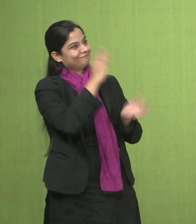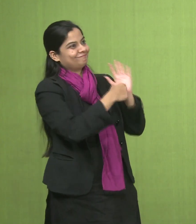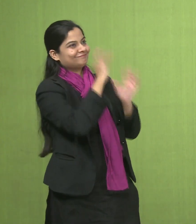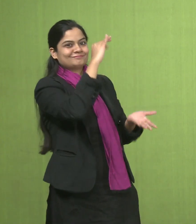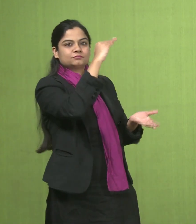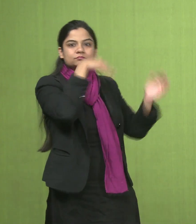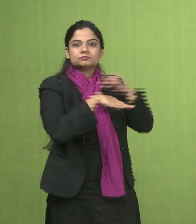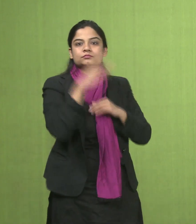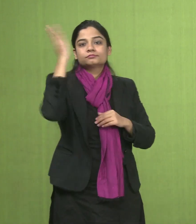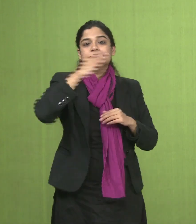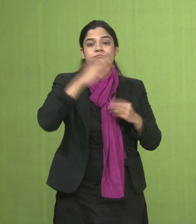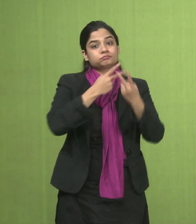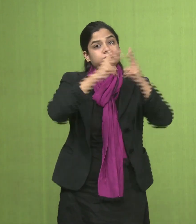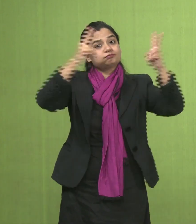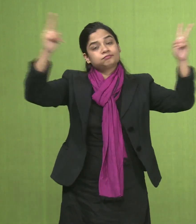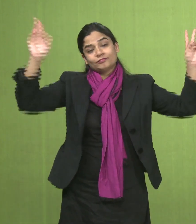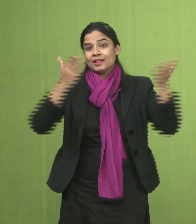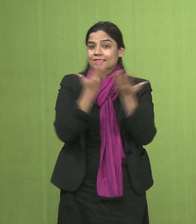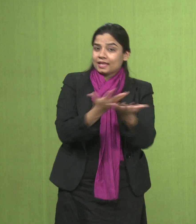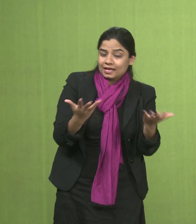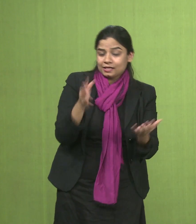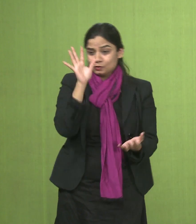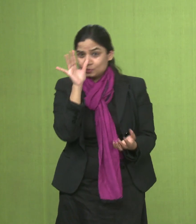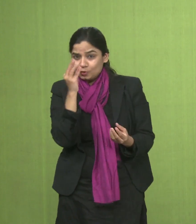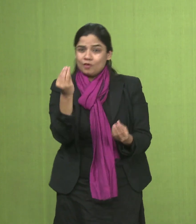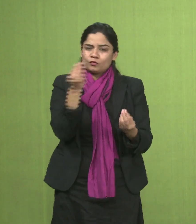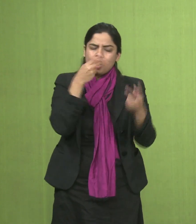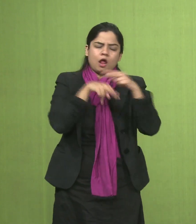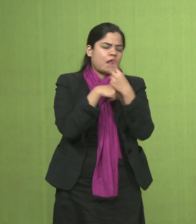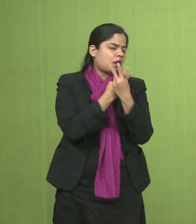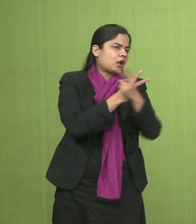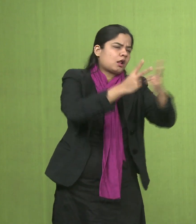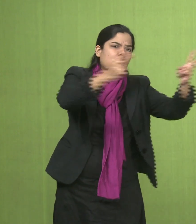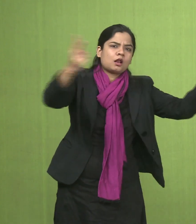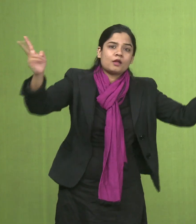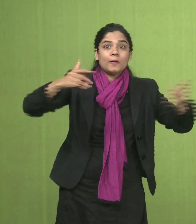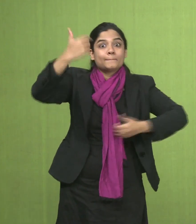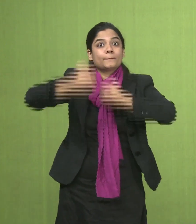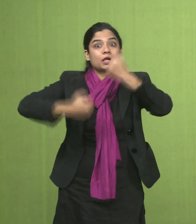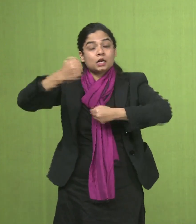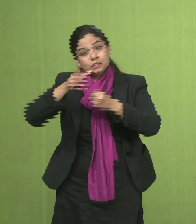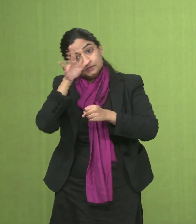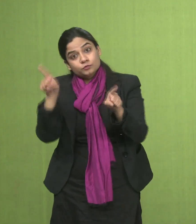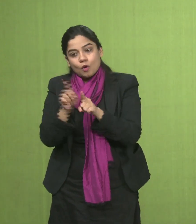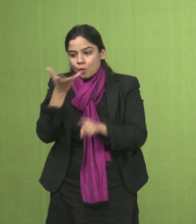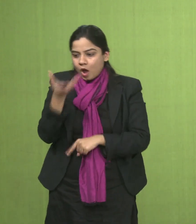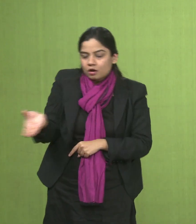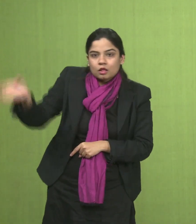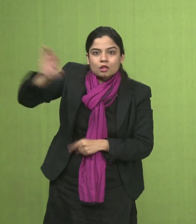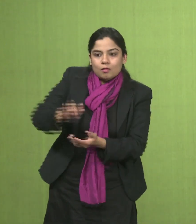will give you a big can, but inside it can be very little and mixed with water, etc. So adulteration and poor quality. Milk also, they add a